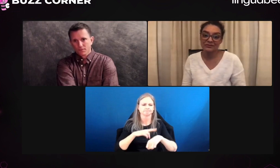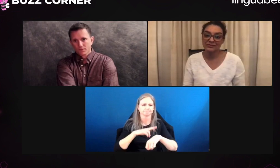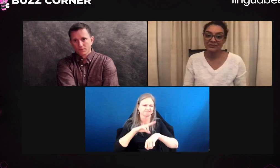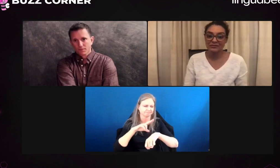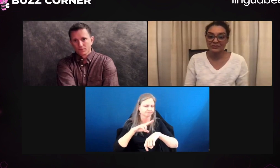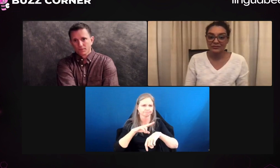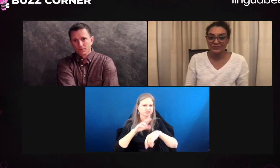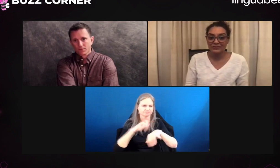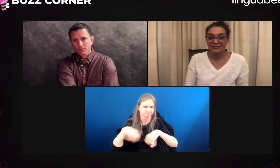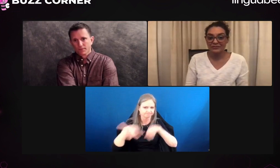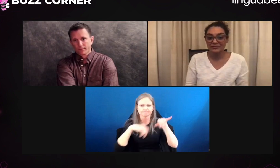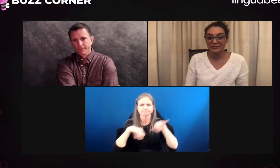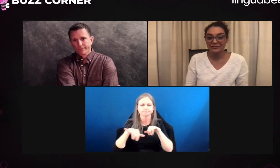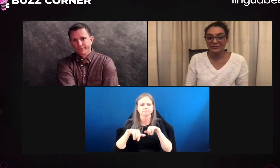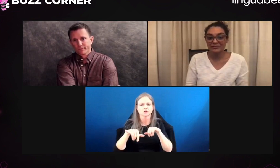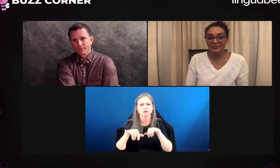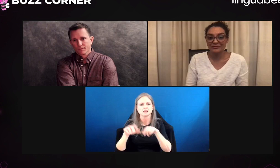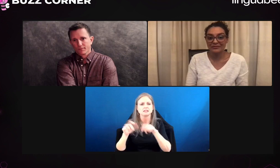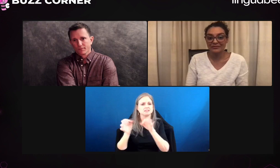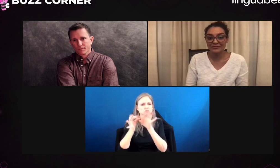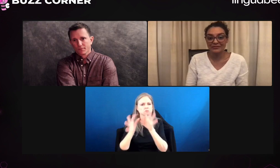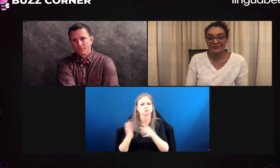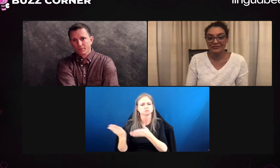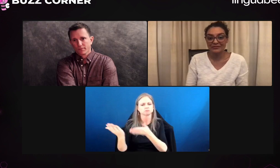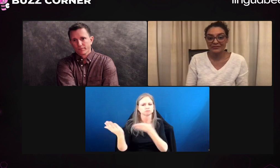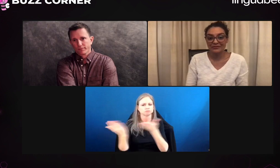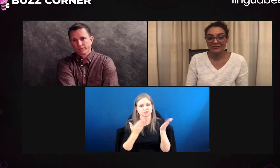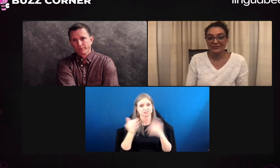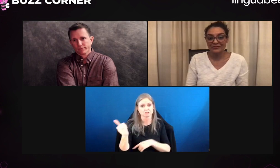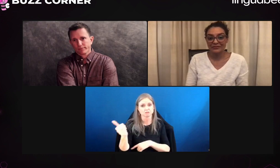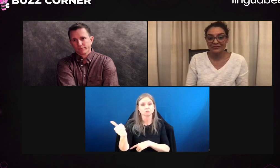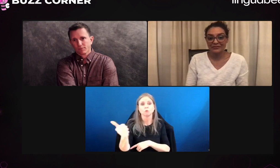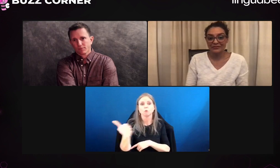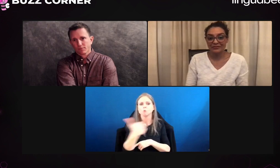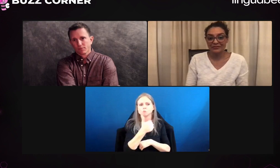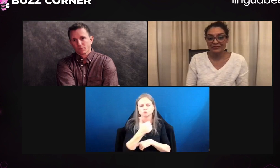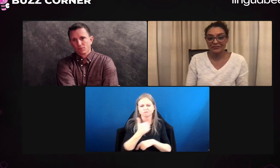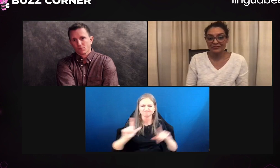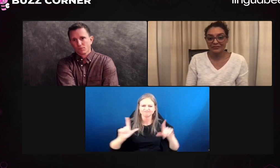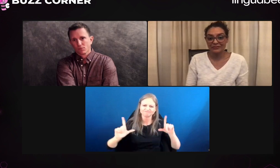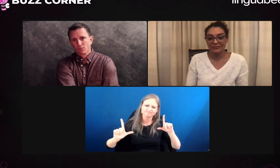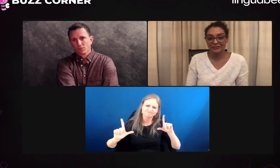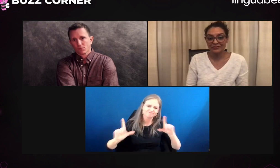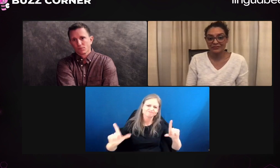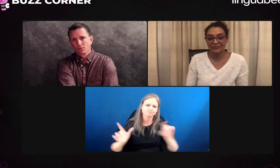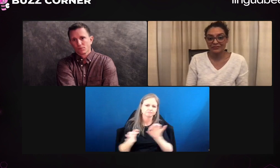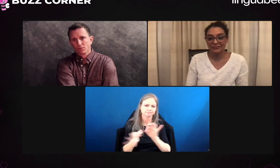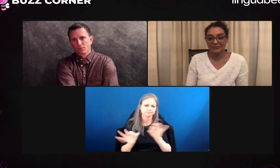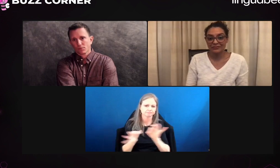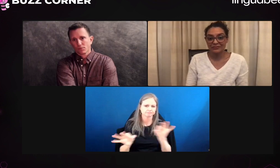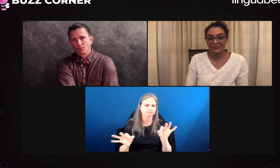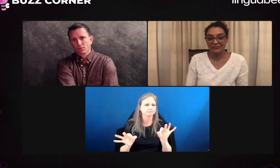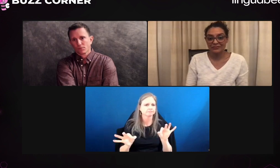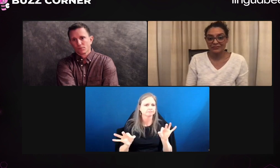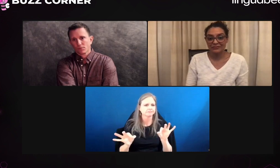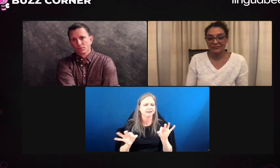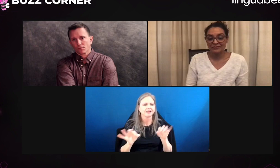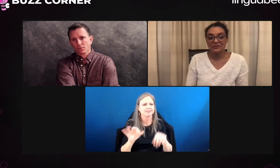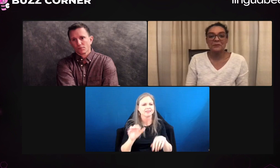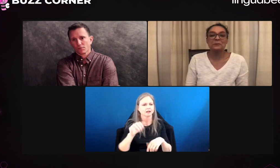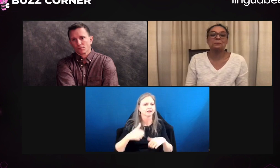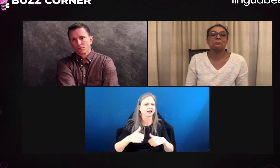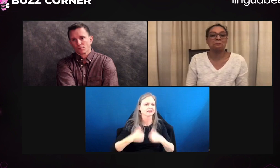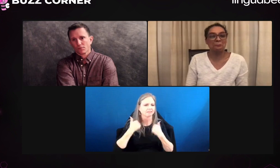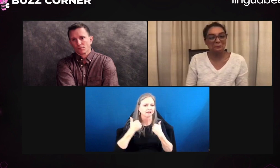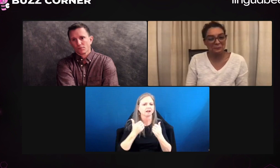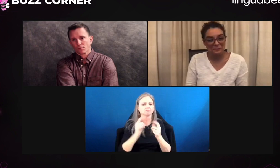And something specifically Yes. for me that I would like to see is that interpreters bring their